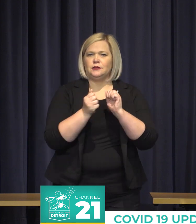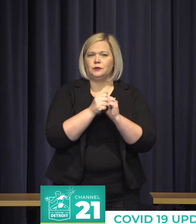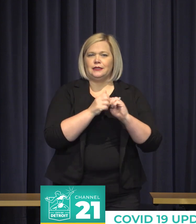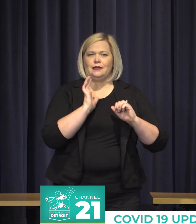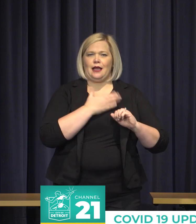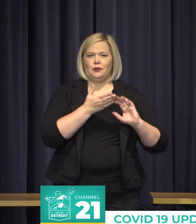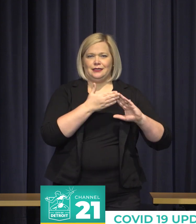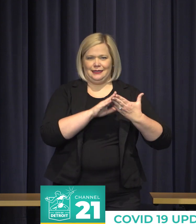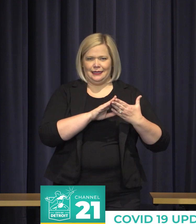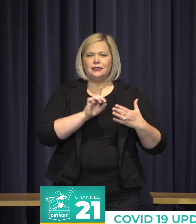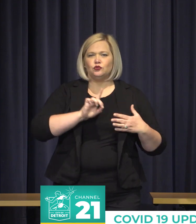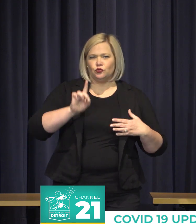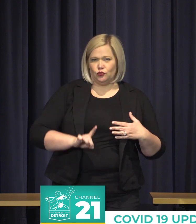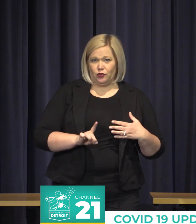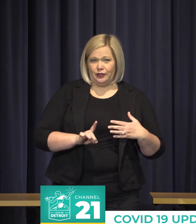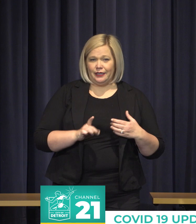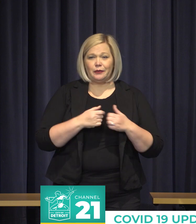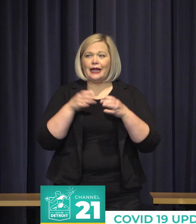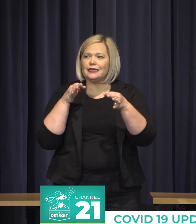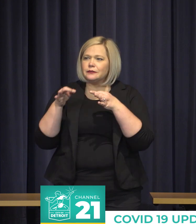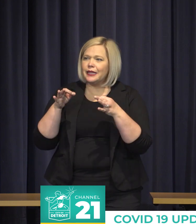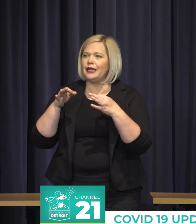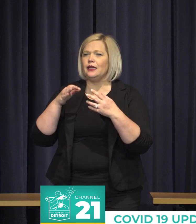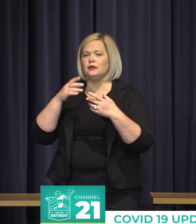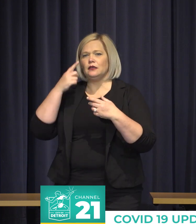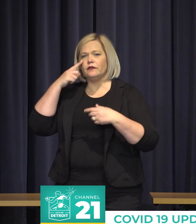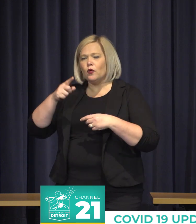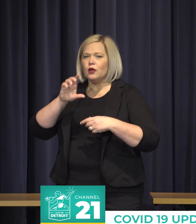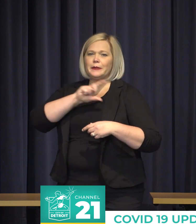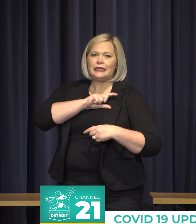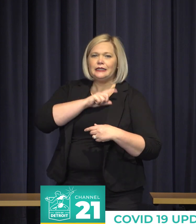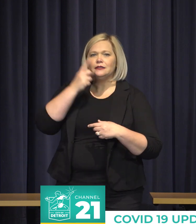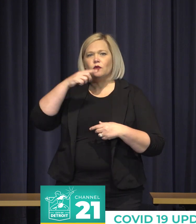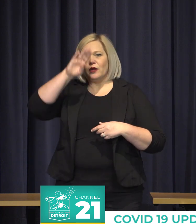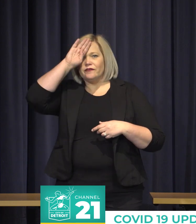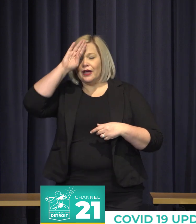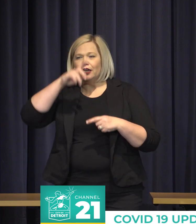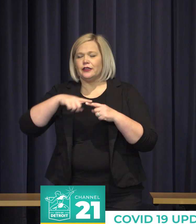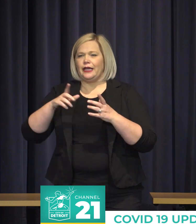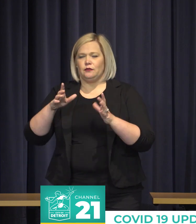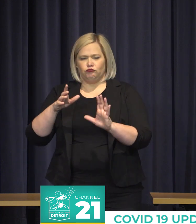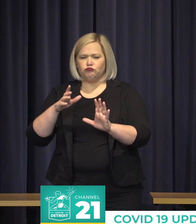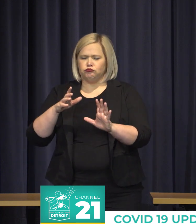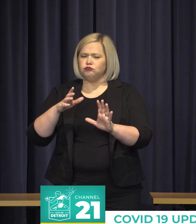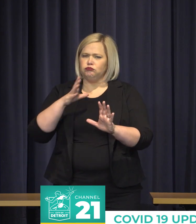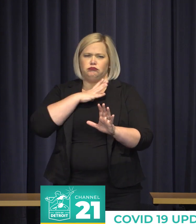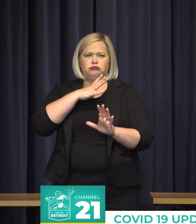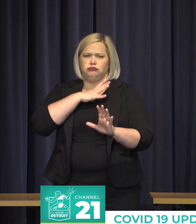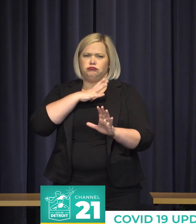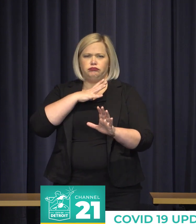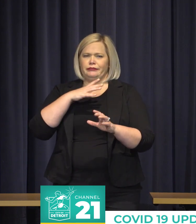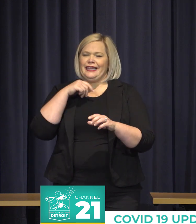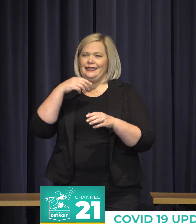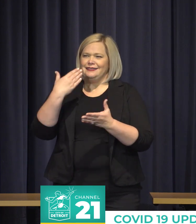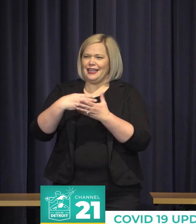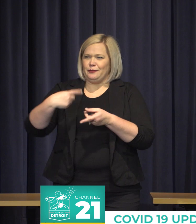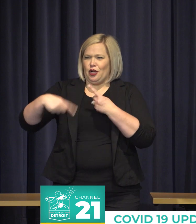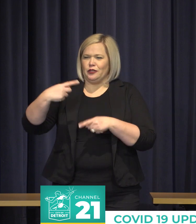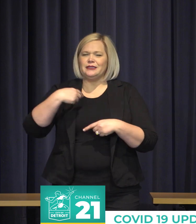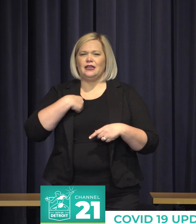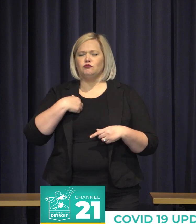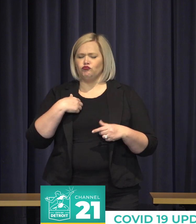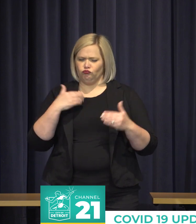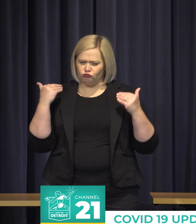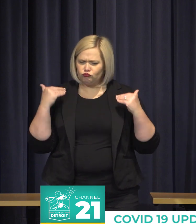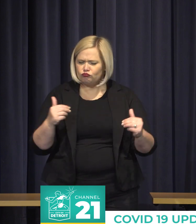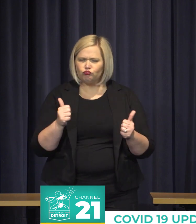when I explained to them how it would keep our police officers and firefighters on the road, they stopped debating with me, and they said, we got to get this